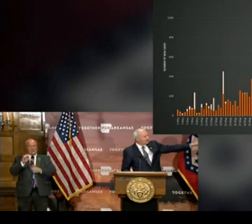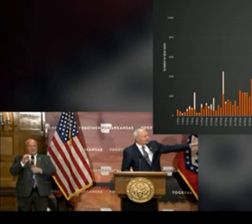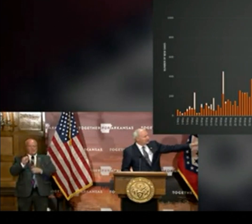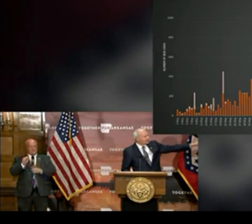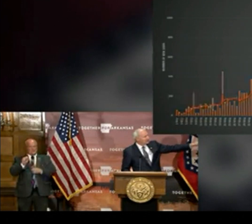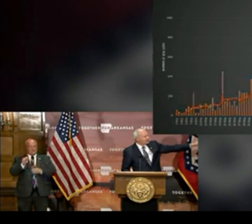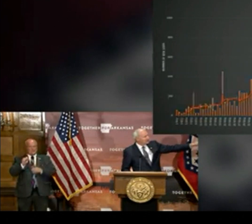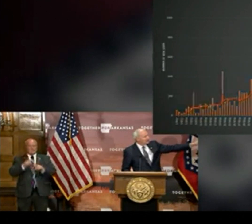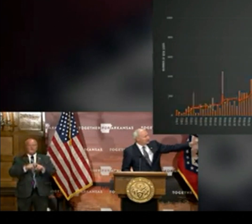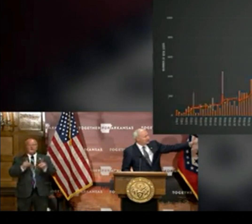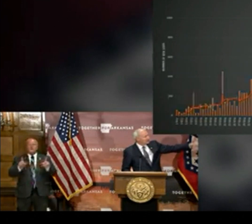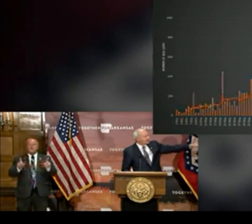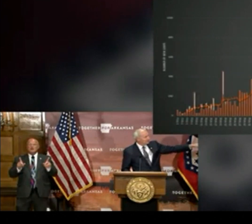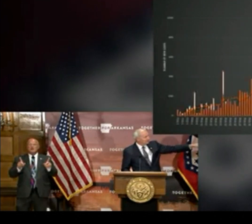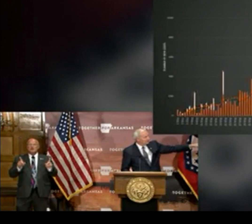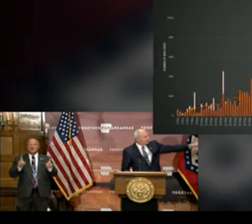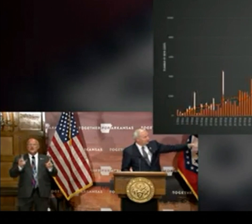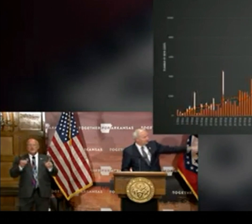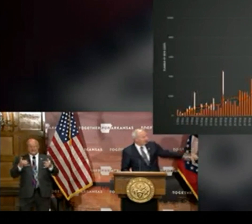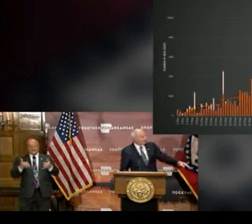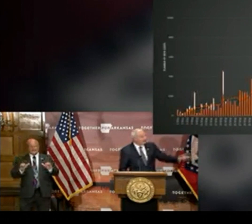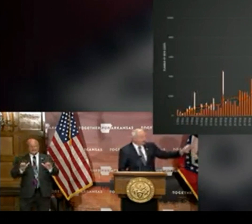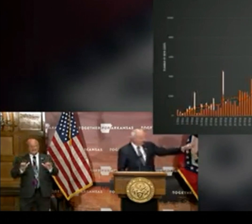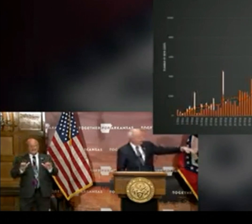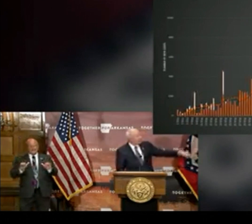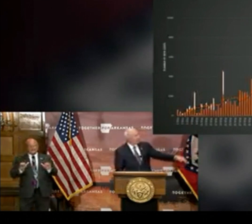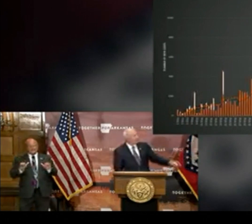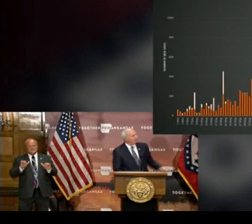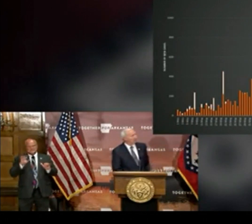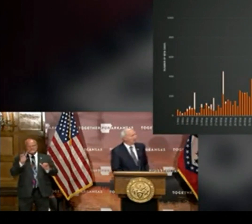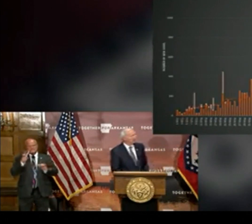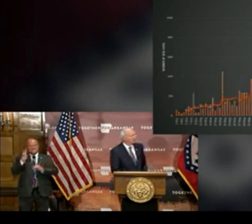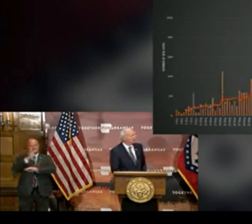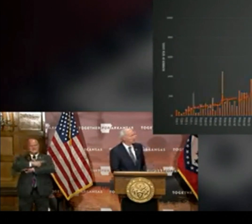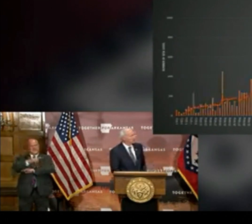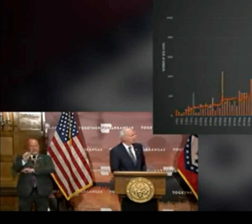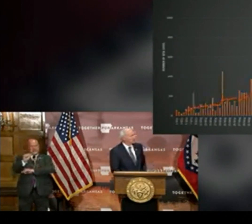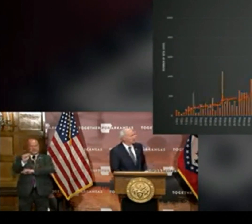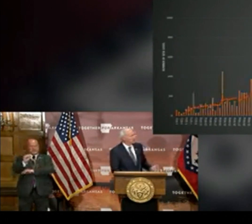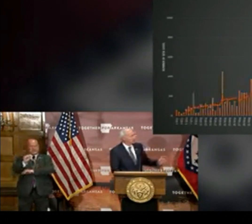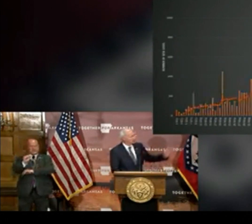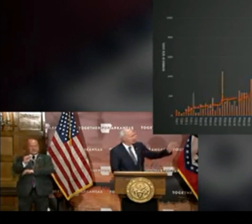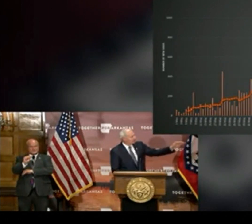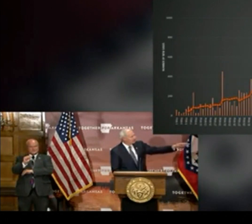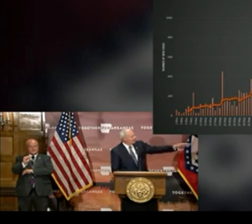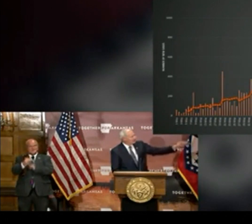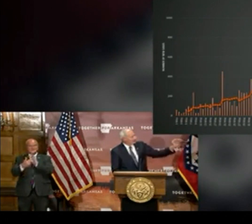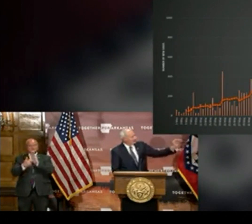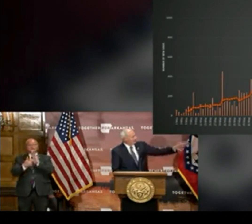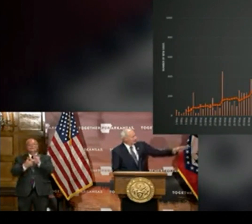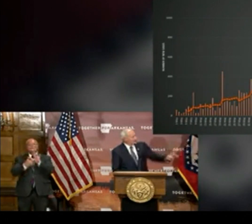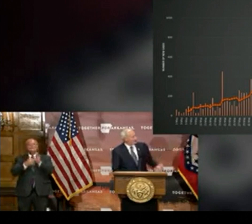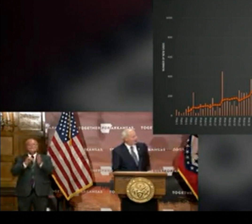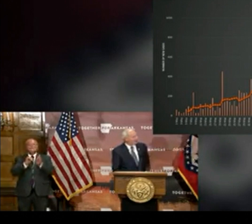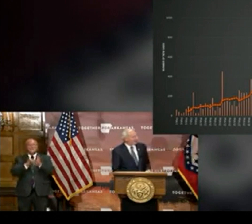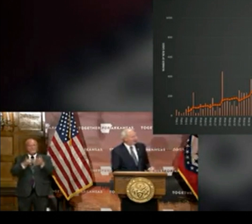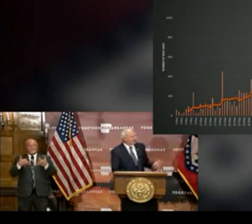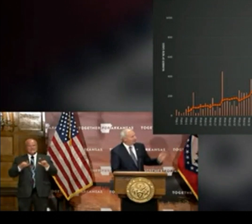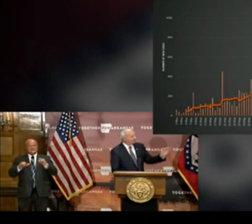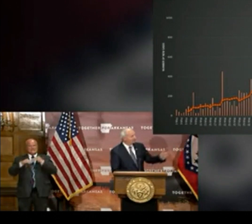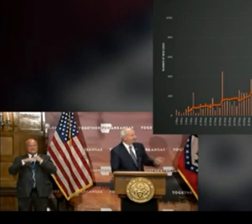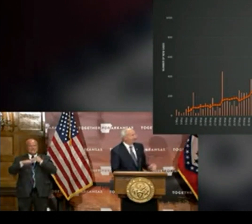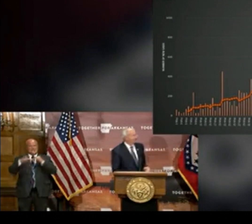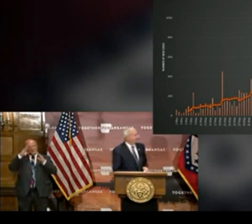cases, but that's still on the seven-day rolling average. It shows that it's still